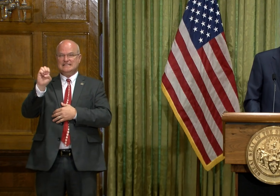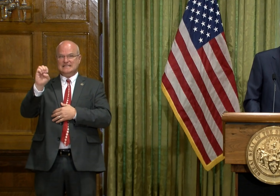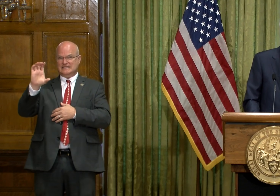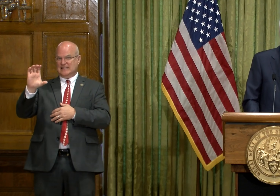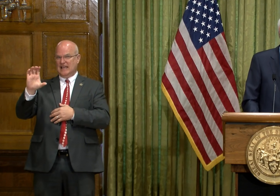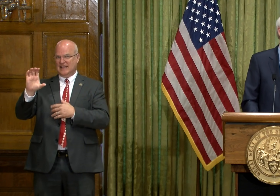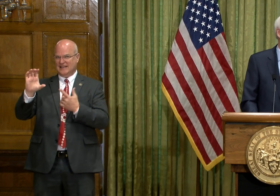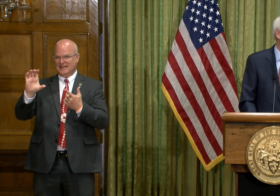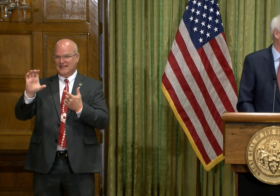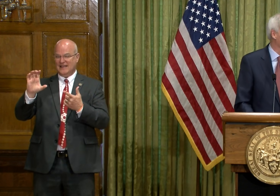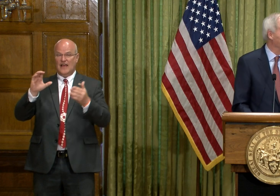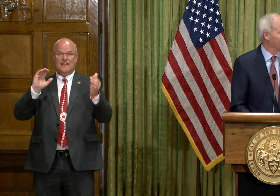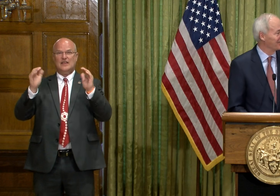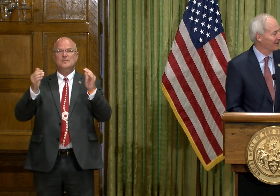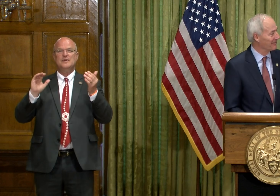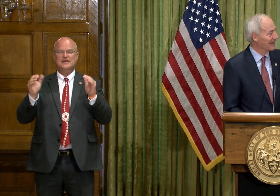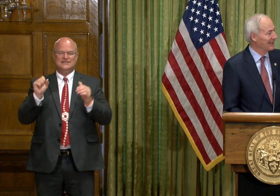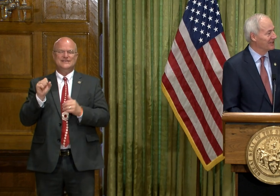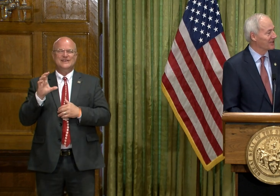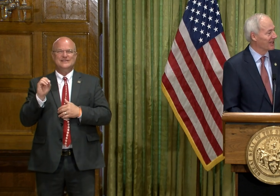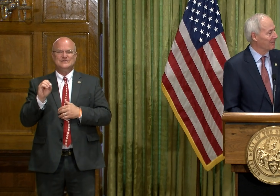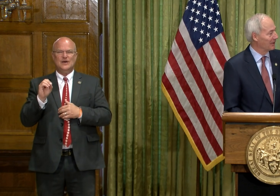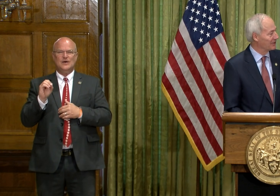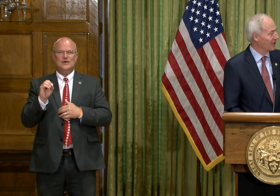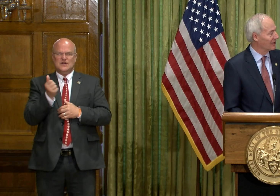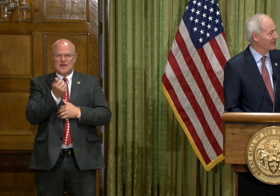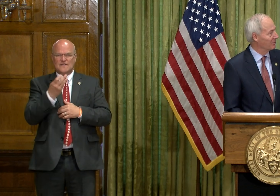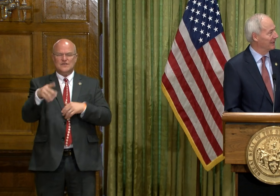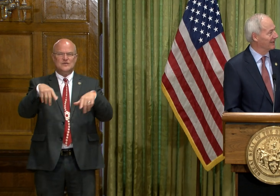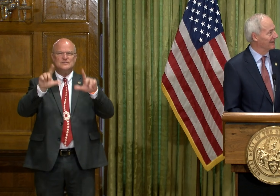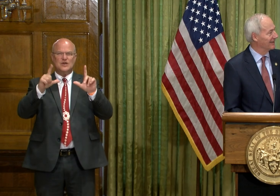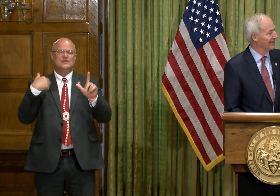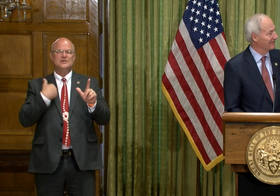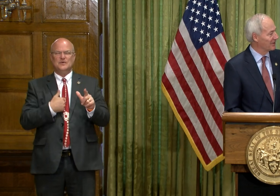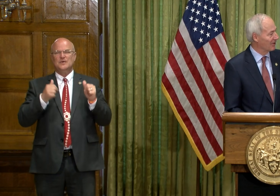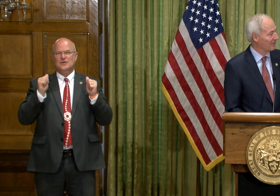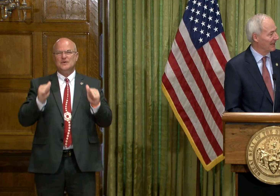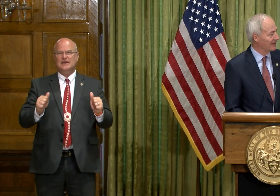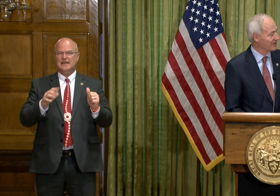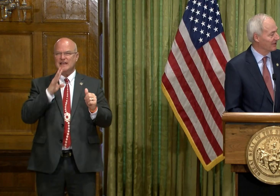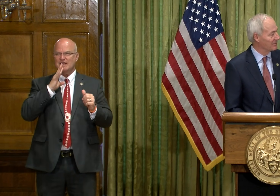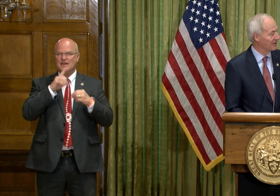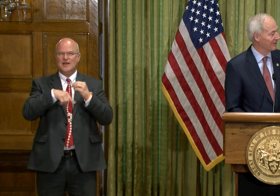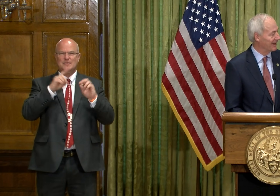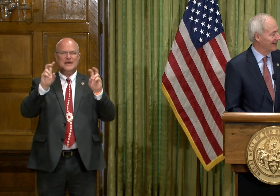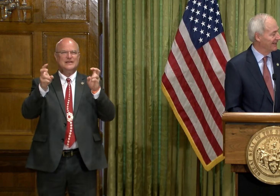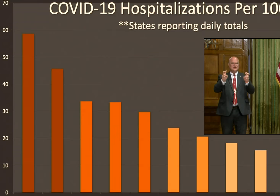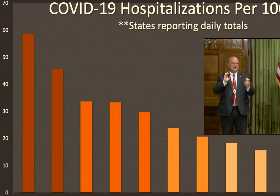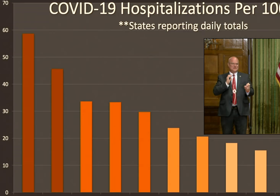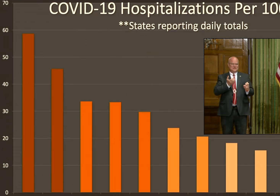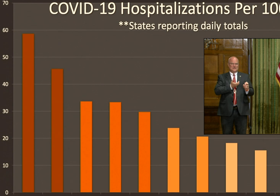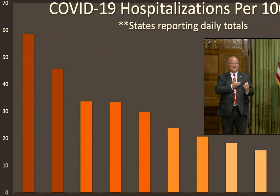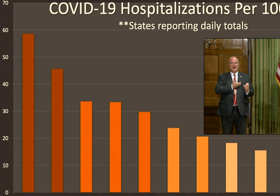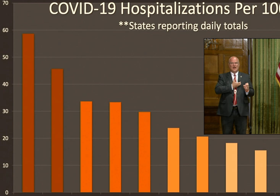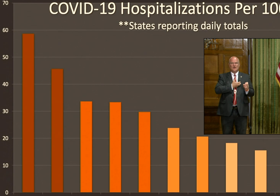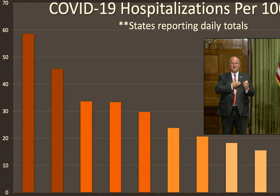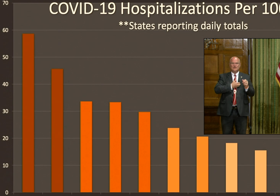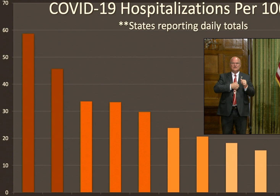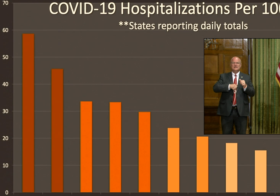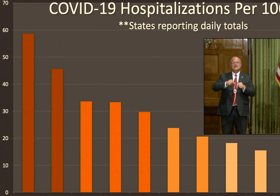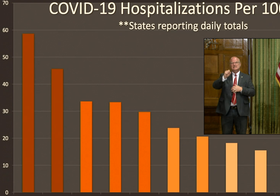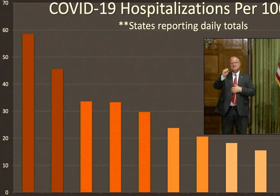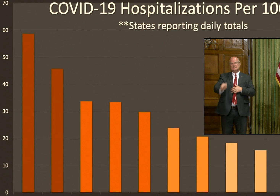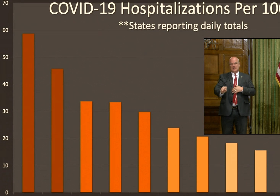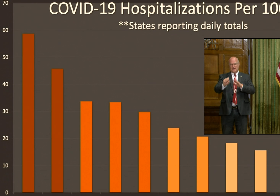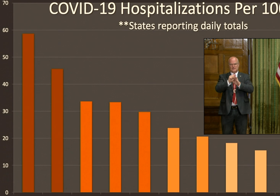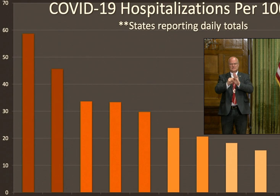SEC, the comparison. And so just a couple of charts that we can talk about in terms of our fellow